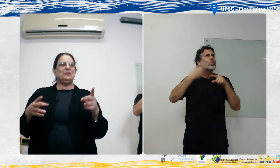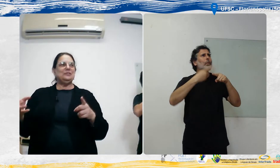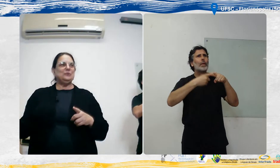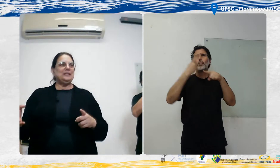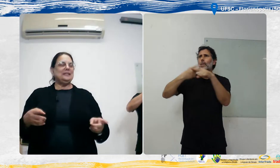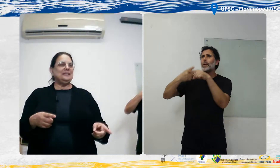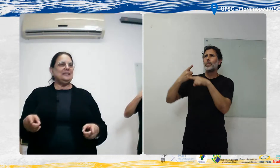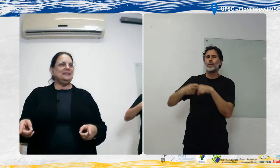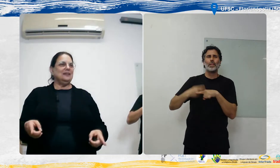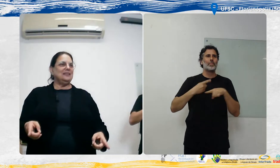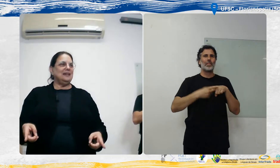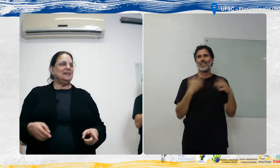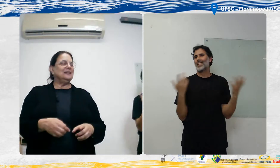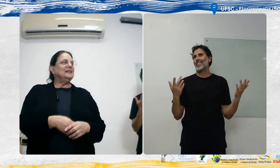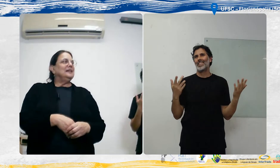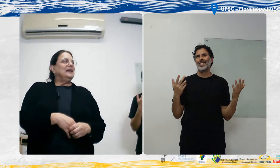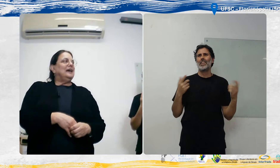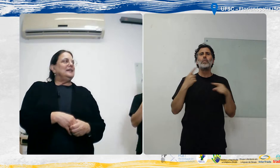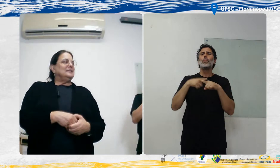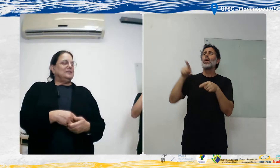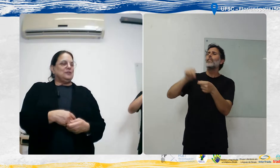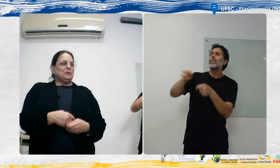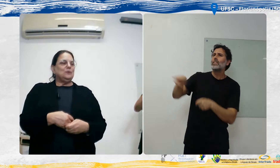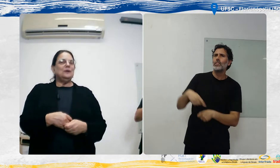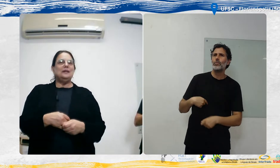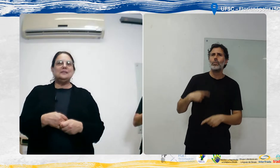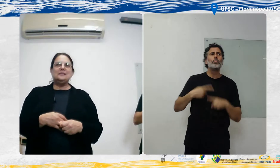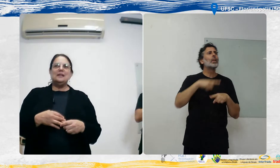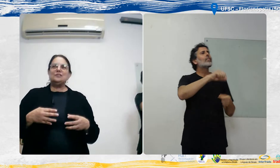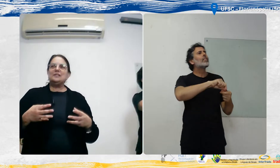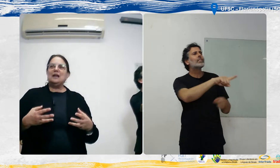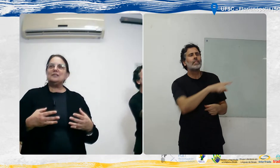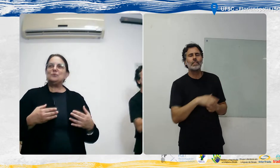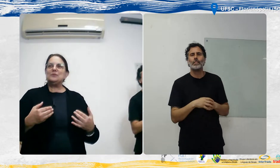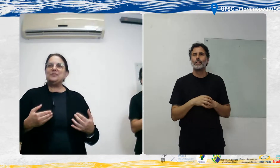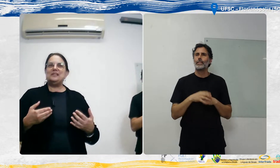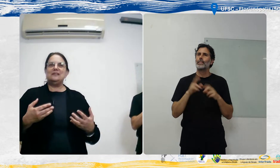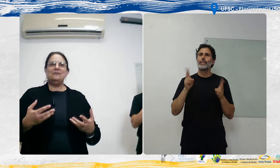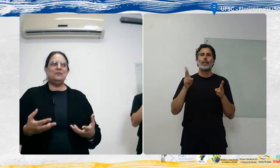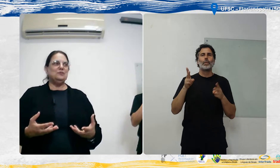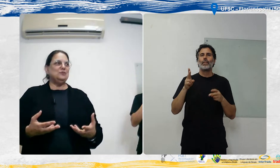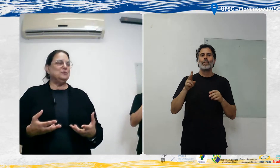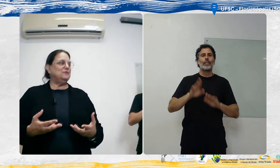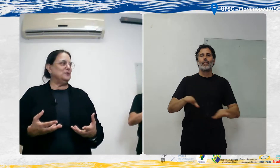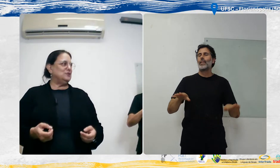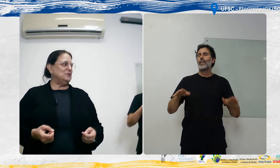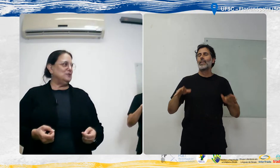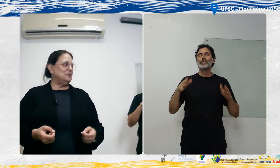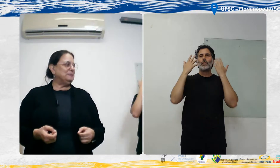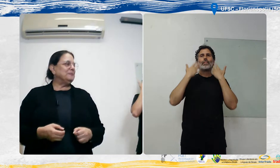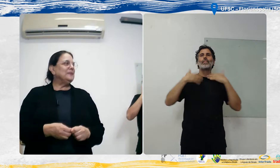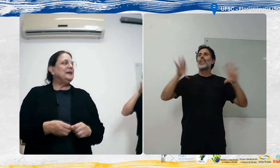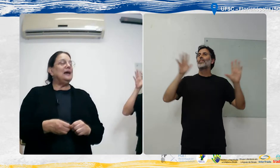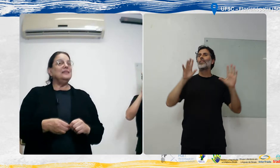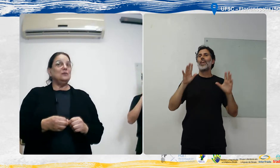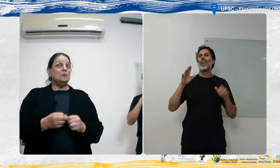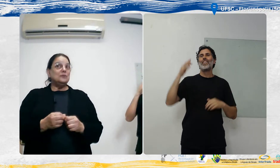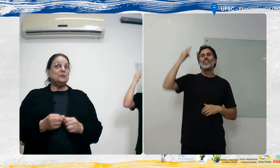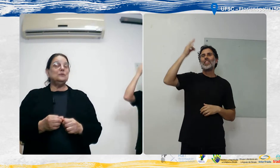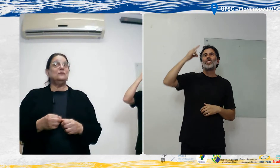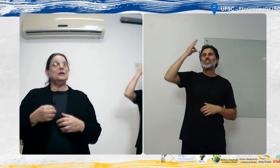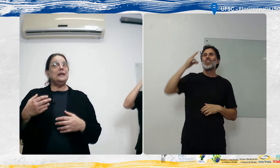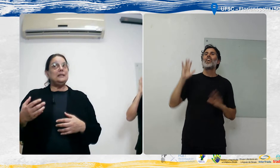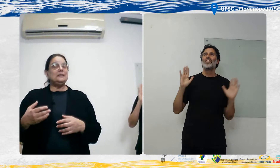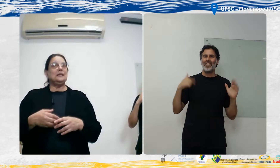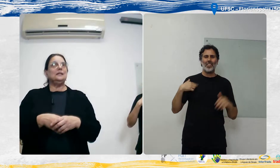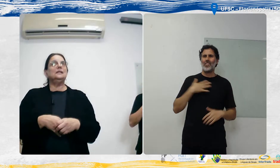this person doing this thing, not that? And so it's such a natural thing to do for children. And then